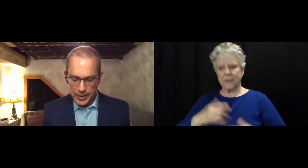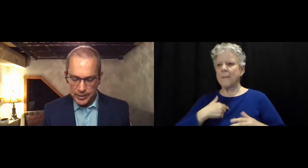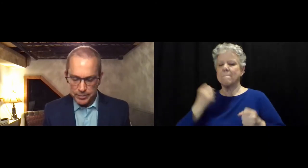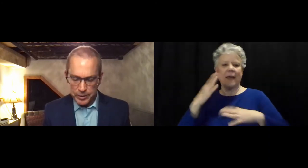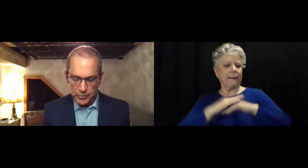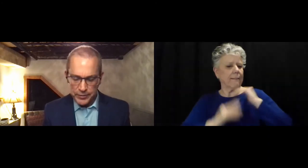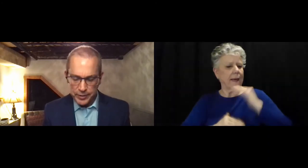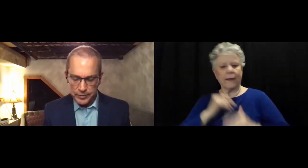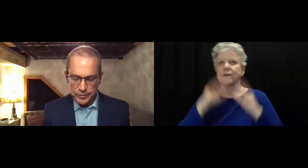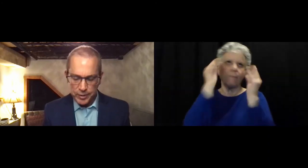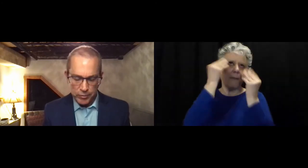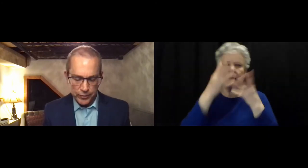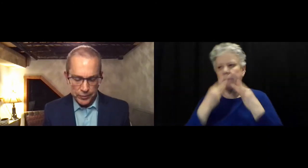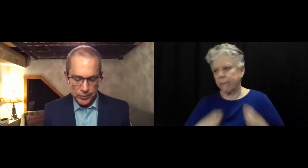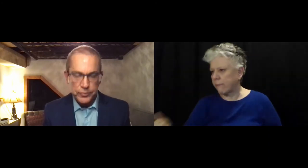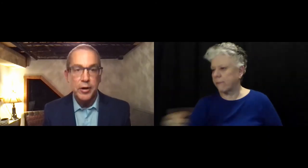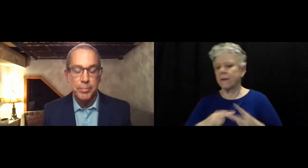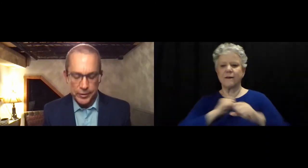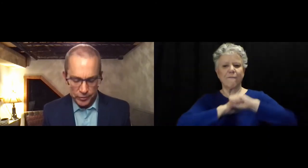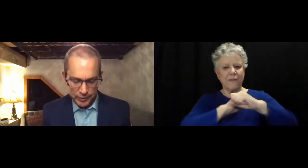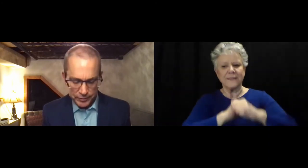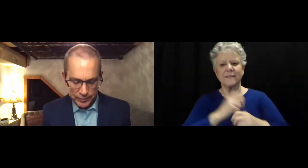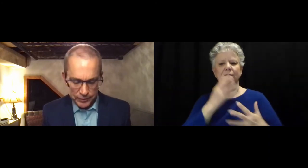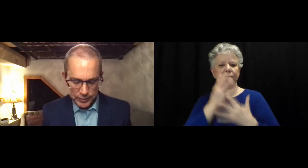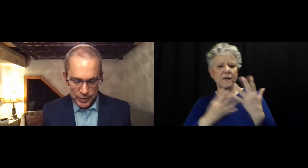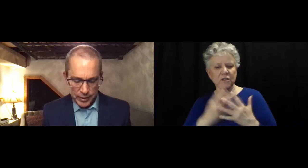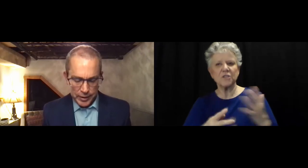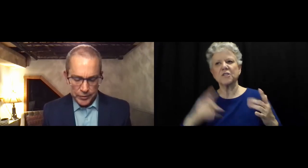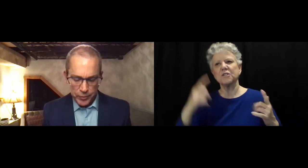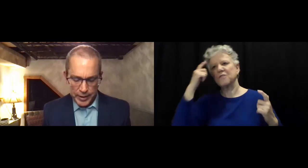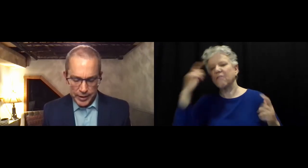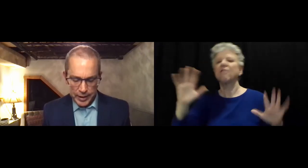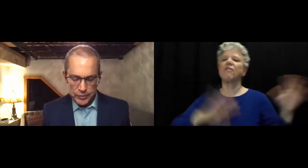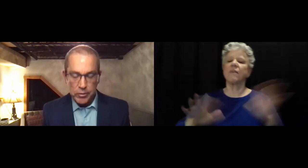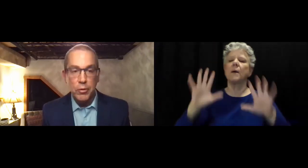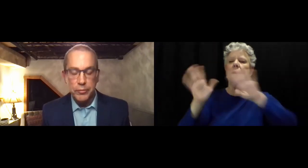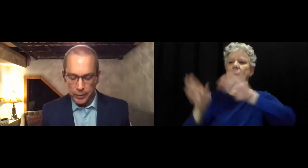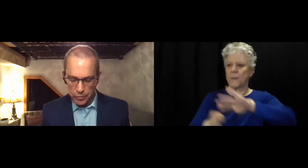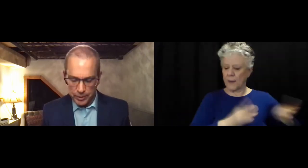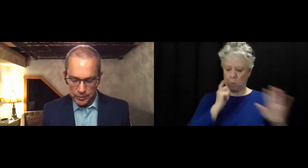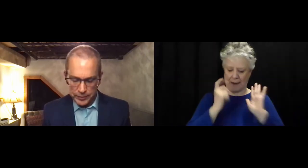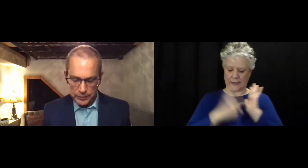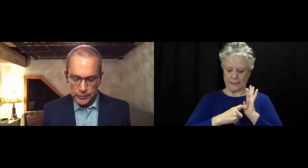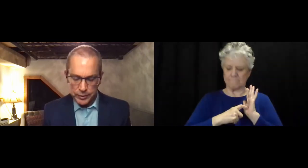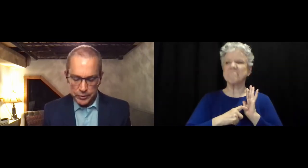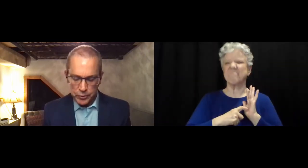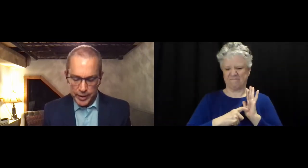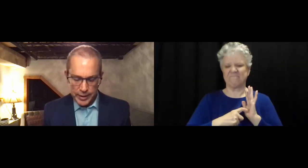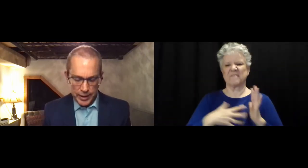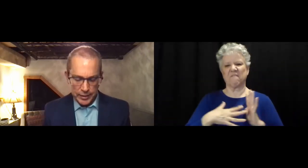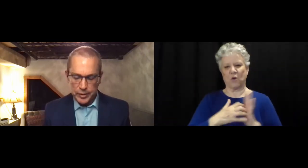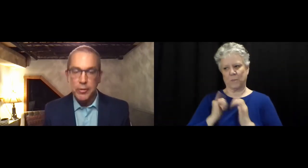of makeup, our defenses, our filters, our petulances, and to recognize our own vulnerabilities,